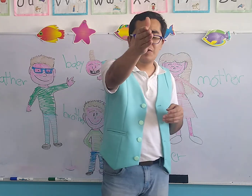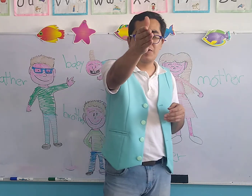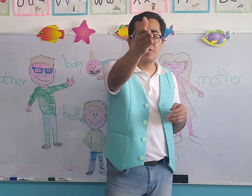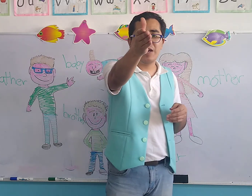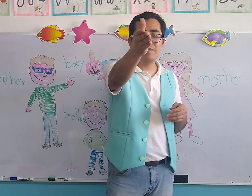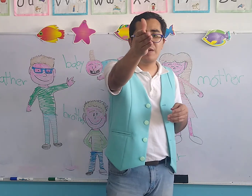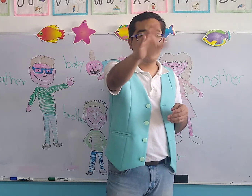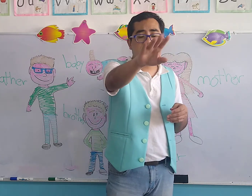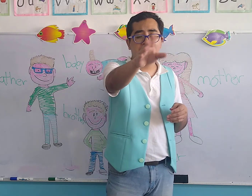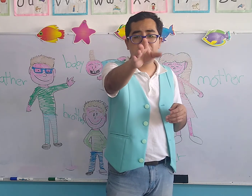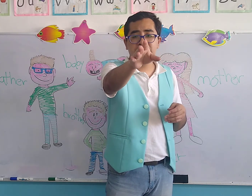sister's name, if you have it?